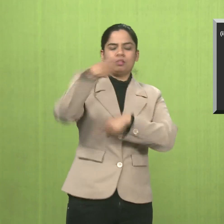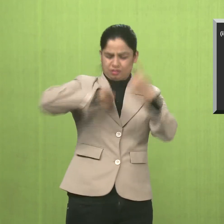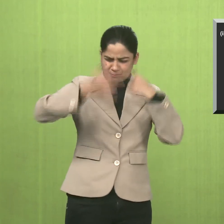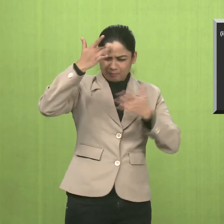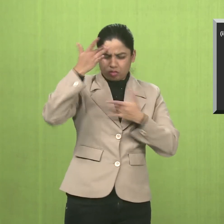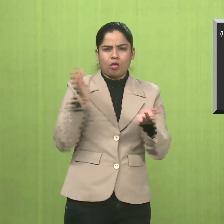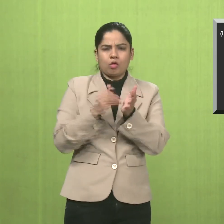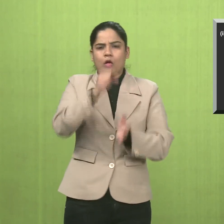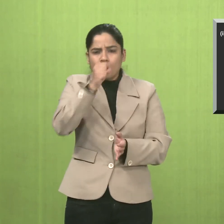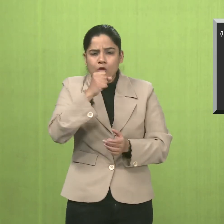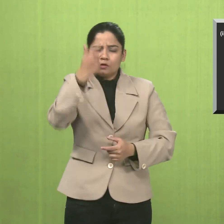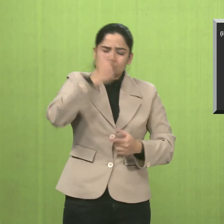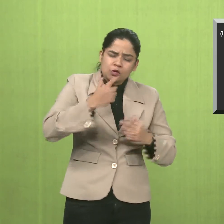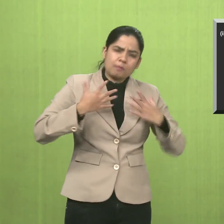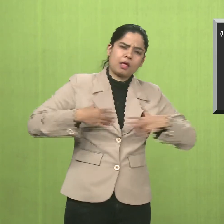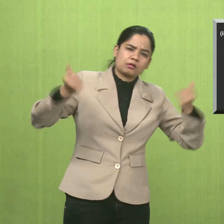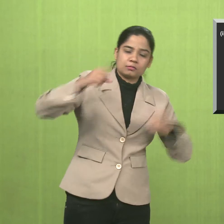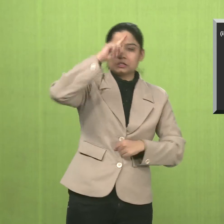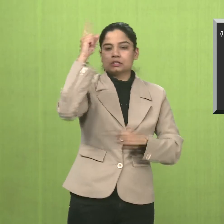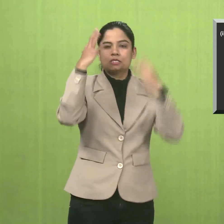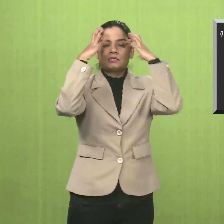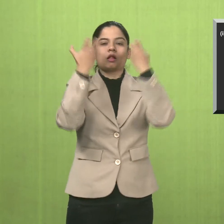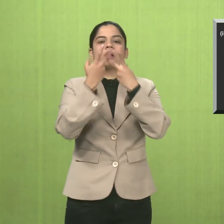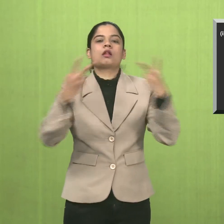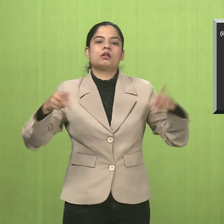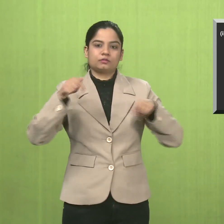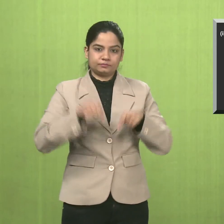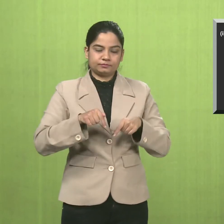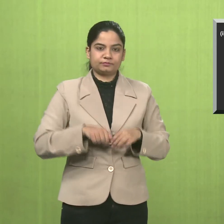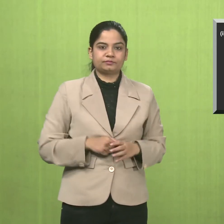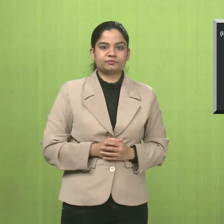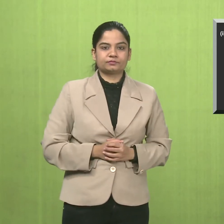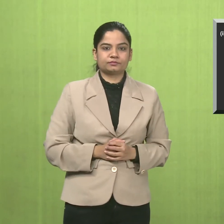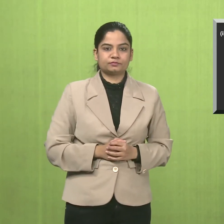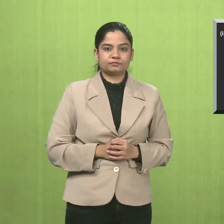very weak. You can catch a cold or fever, etc. very easily if you have AIDS.